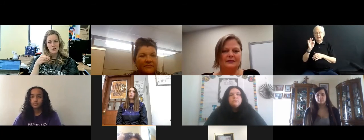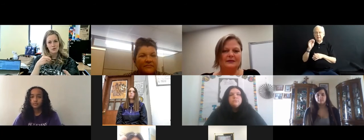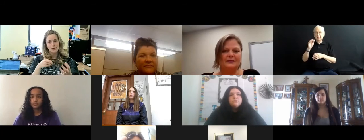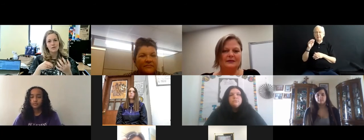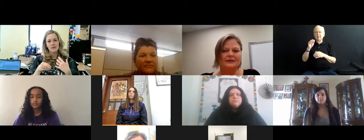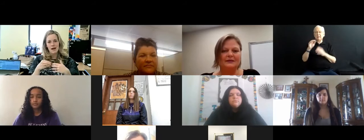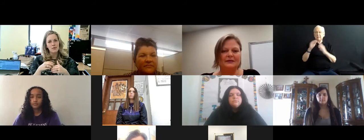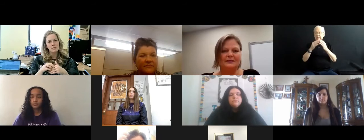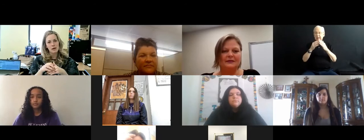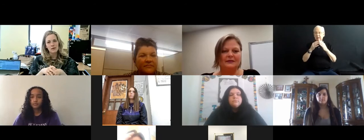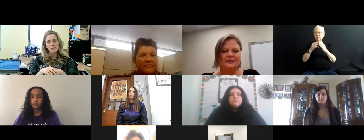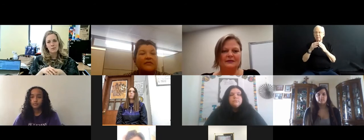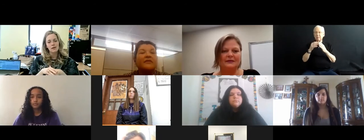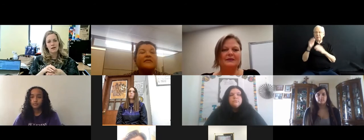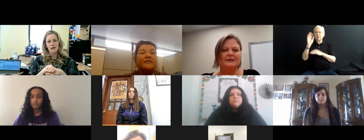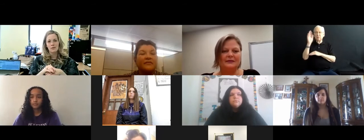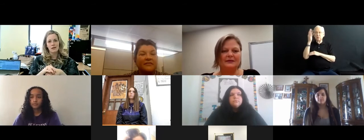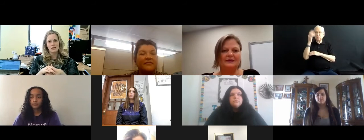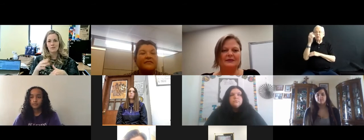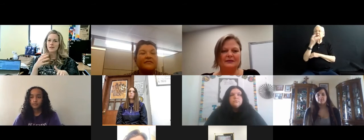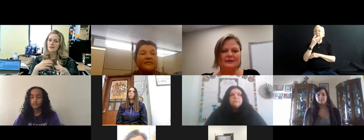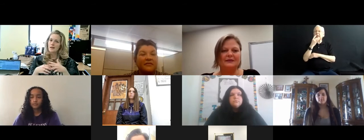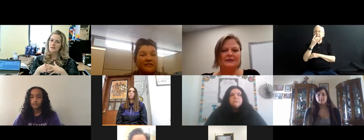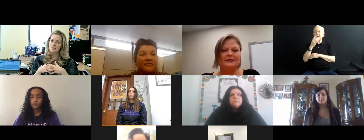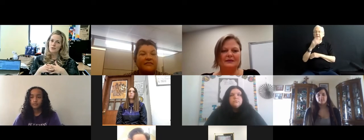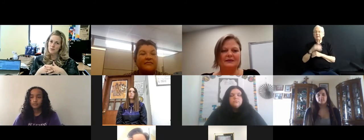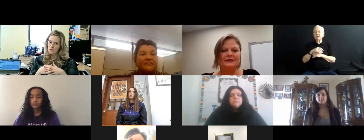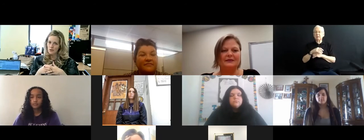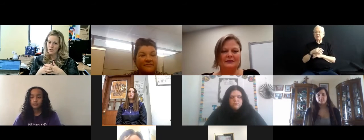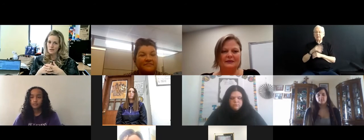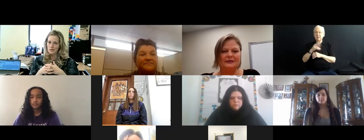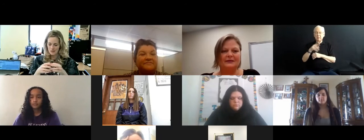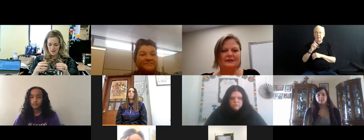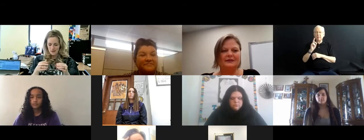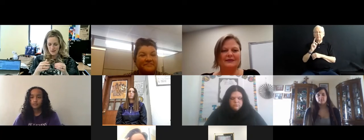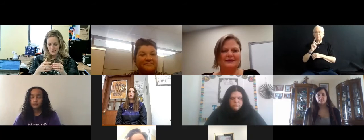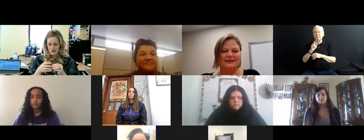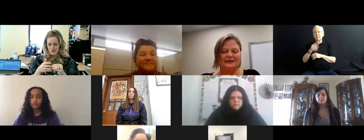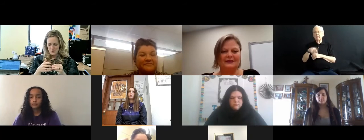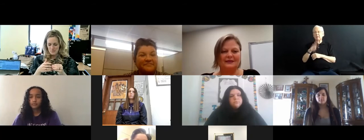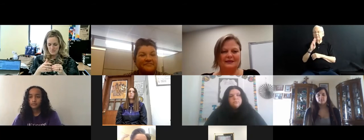did that with Perrysburg and Ottawa Hills, and we signed some Christmas songs